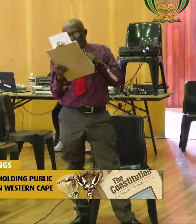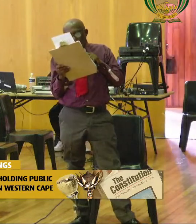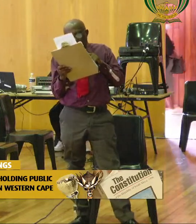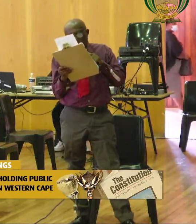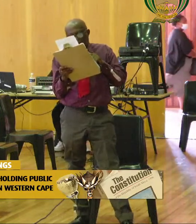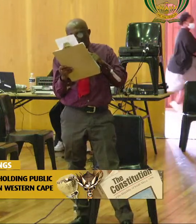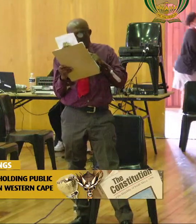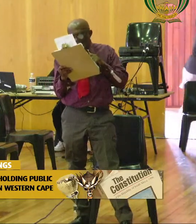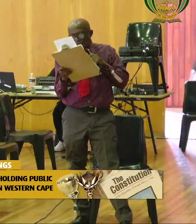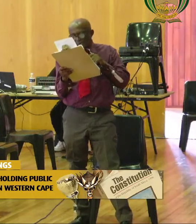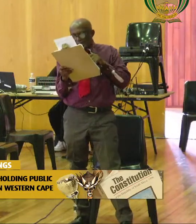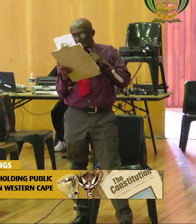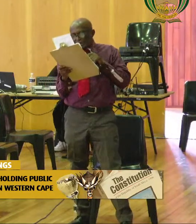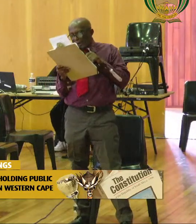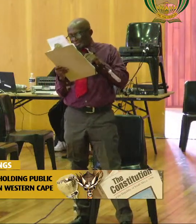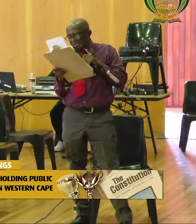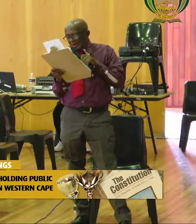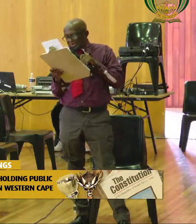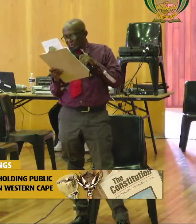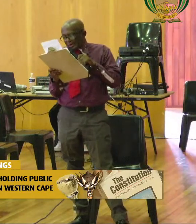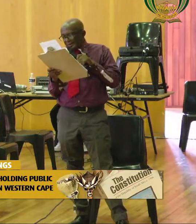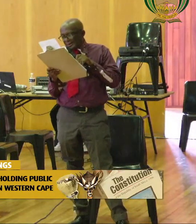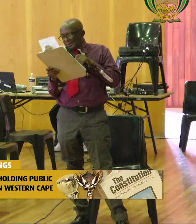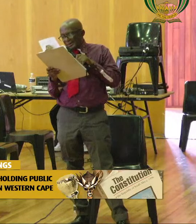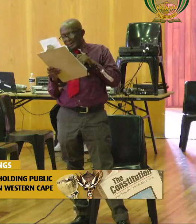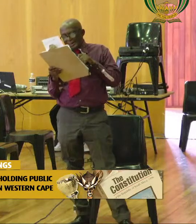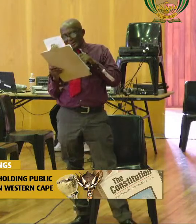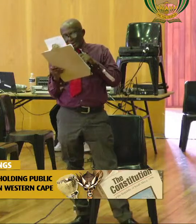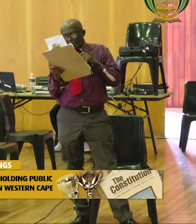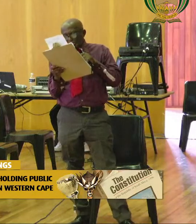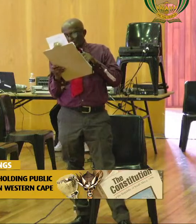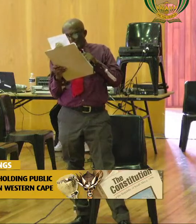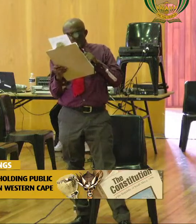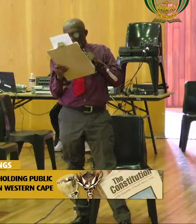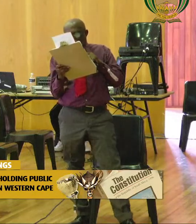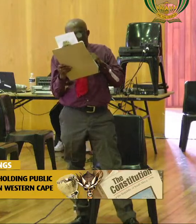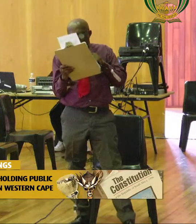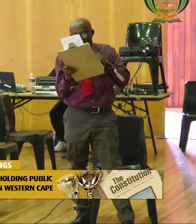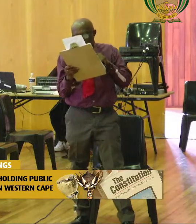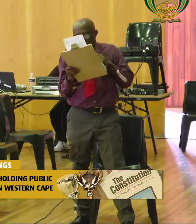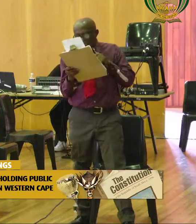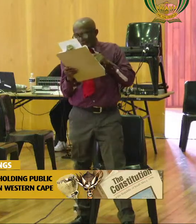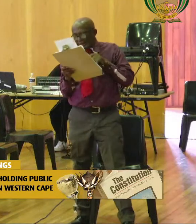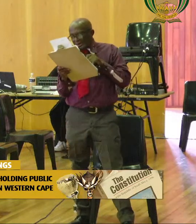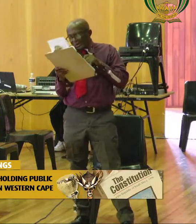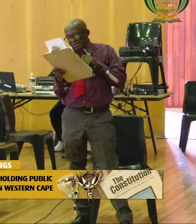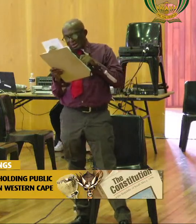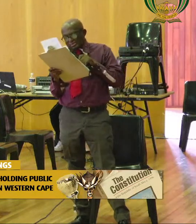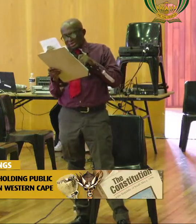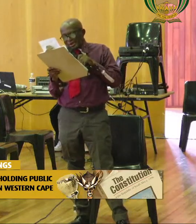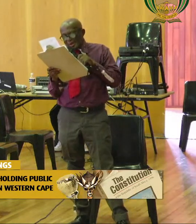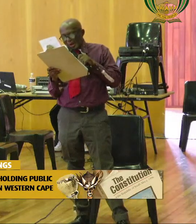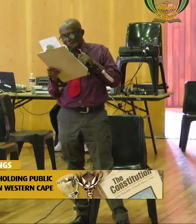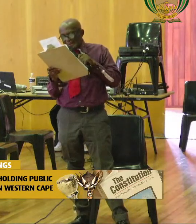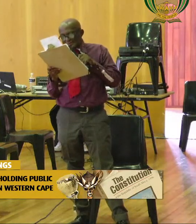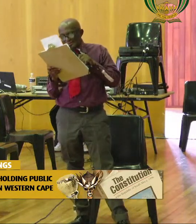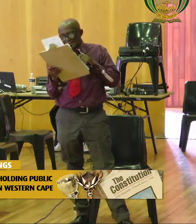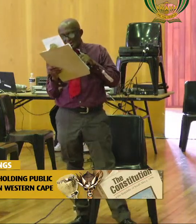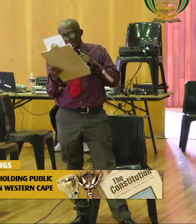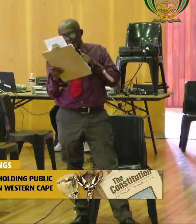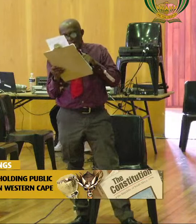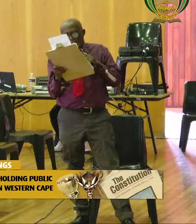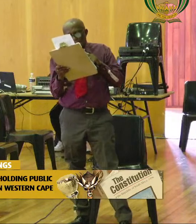They will not account for what they are doing. There would be an unnecessary increase in numbers.